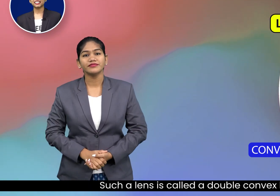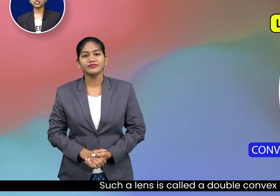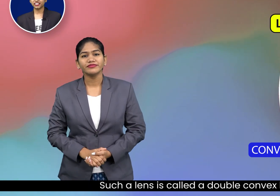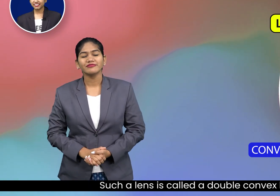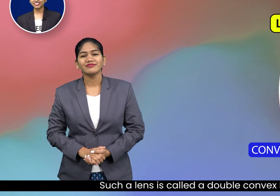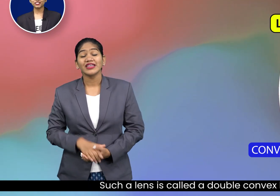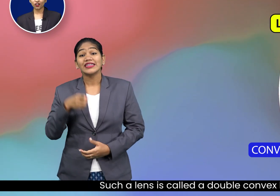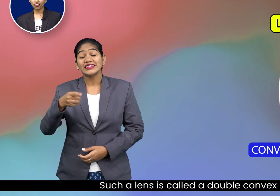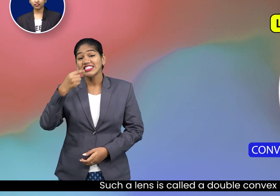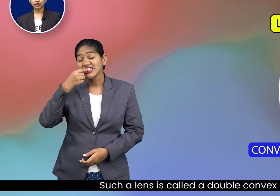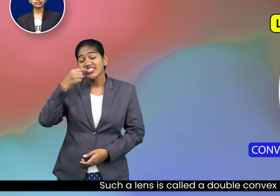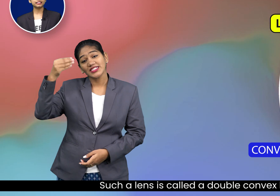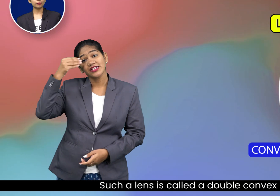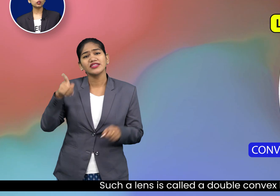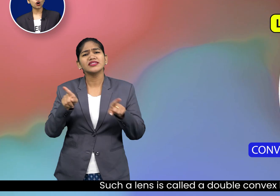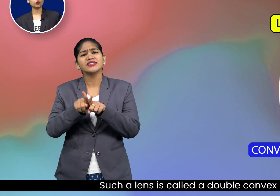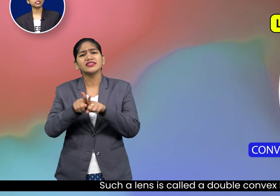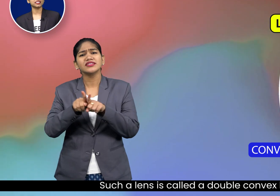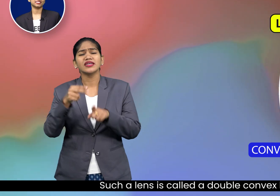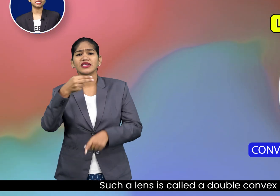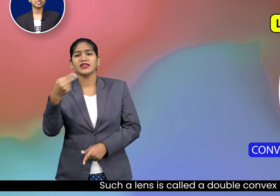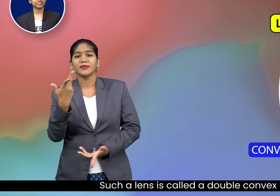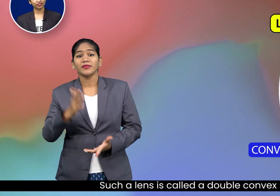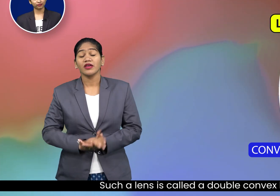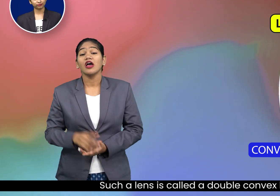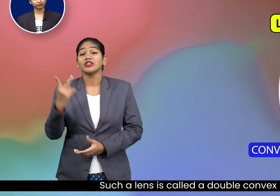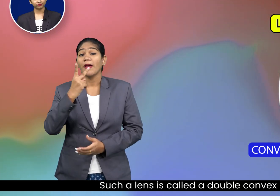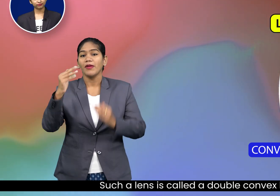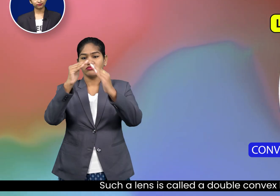Such a lens is called a double convex lens.